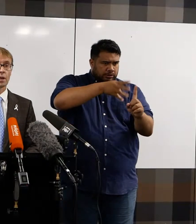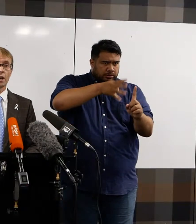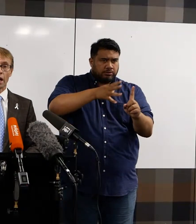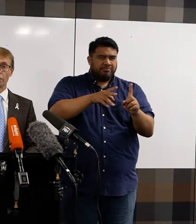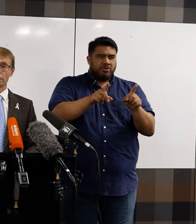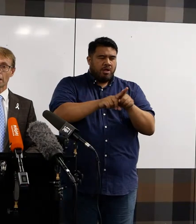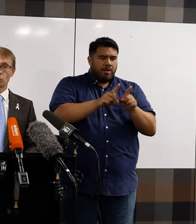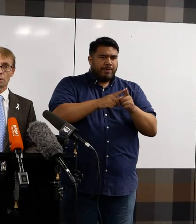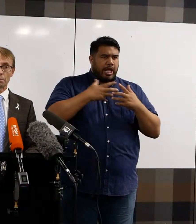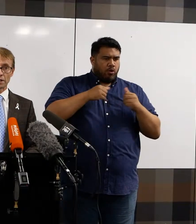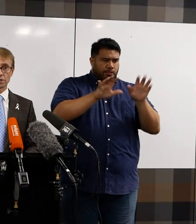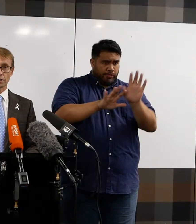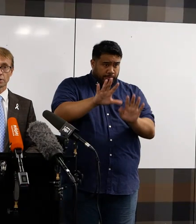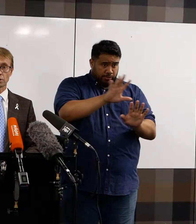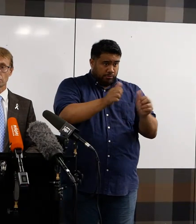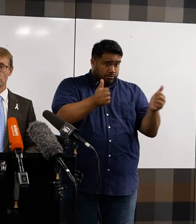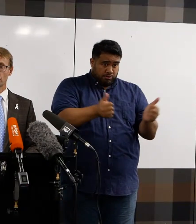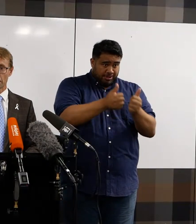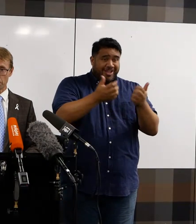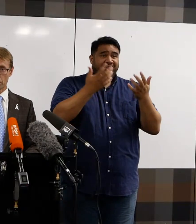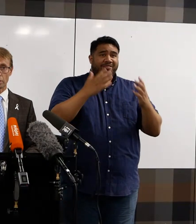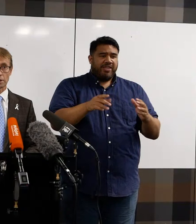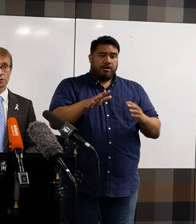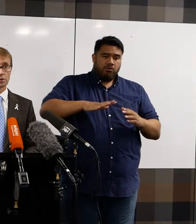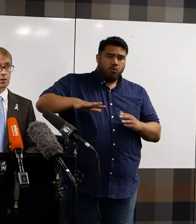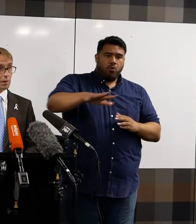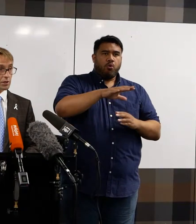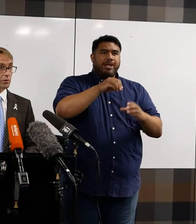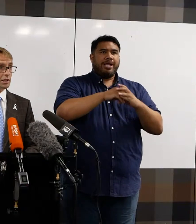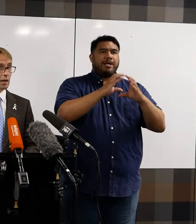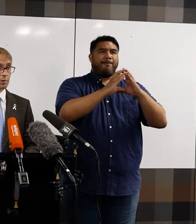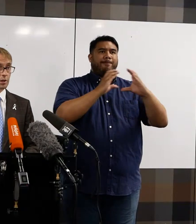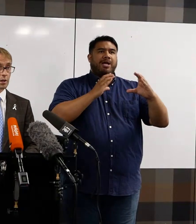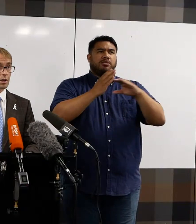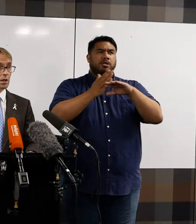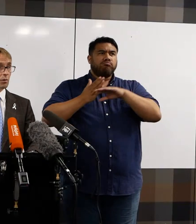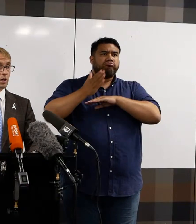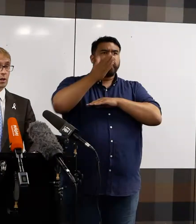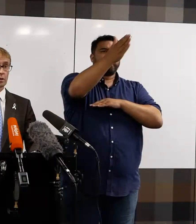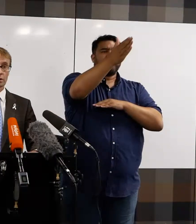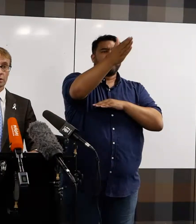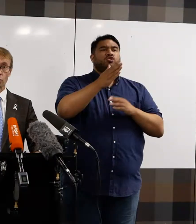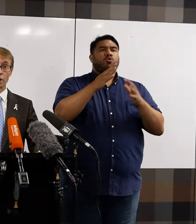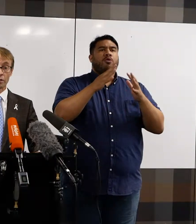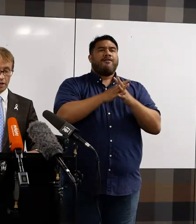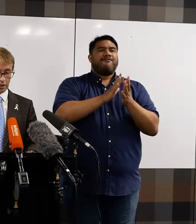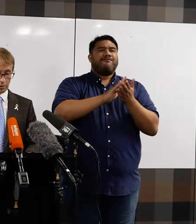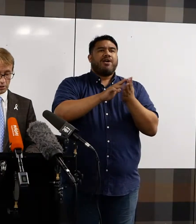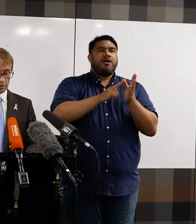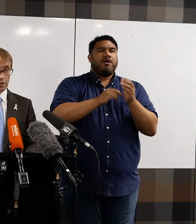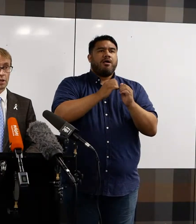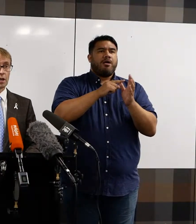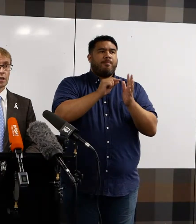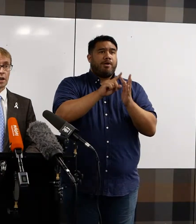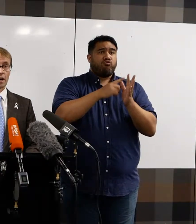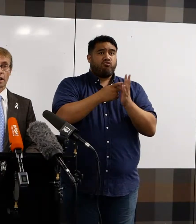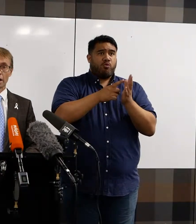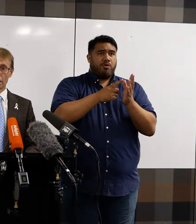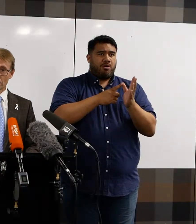assessment, and then they will be bussed to Whangaparoa, to the military camp there, where you're aware they are going to